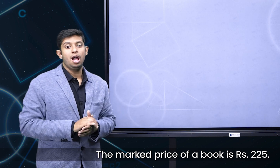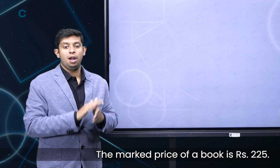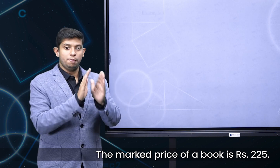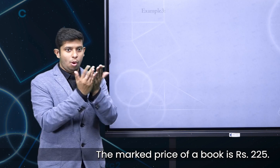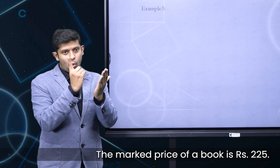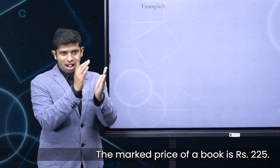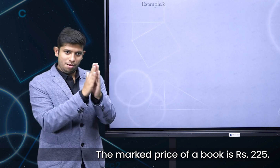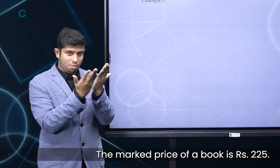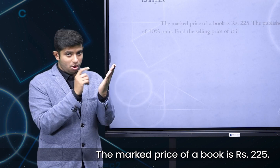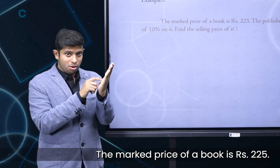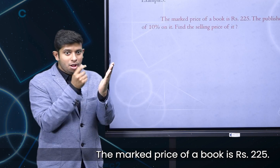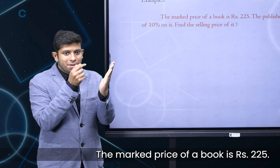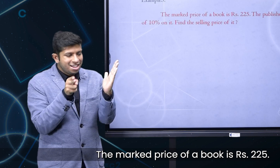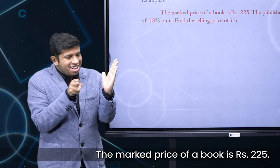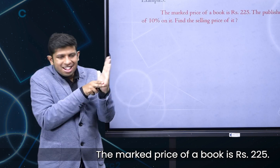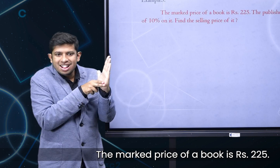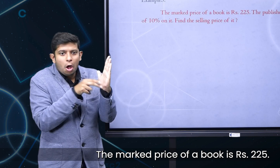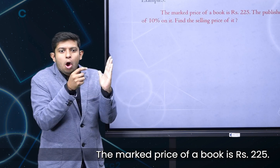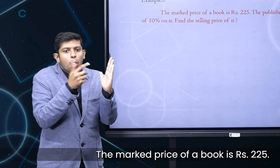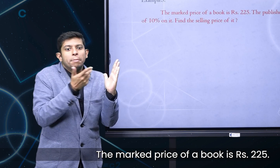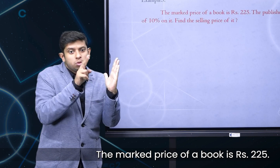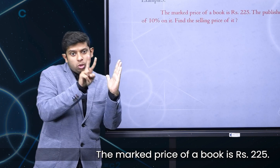price of a book is Rs 225.